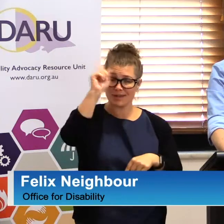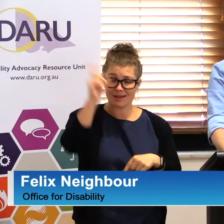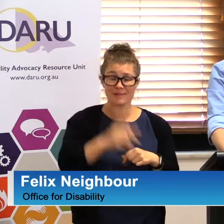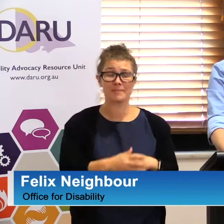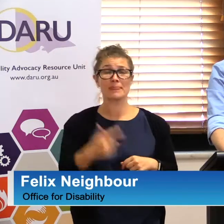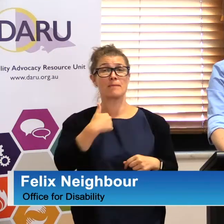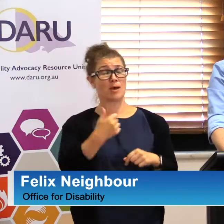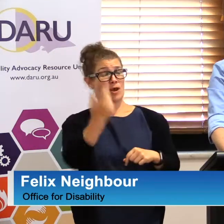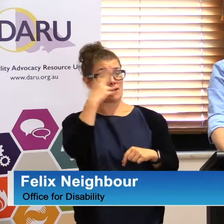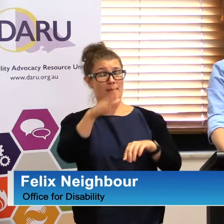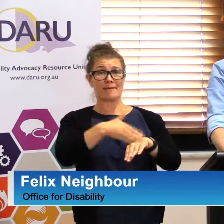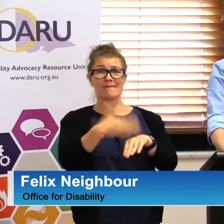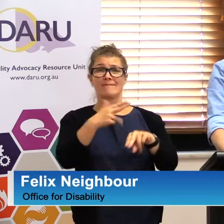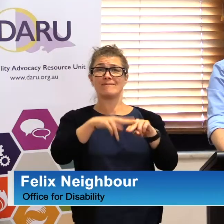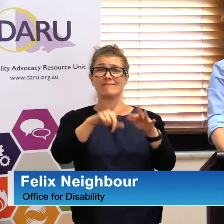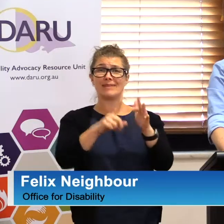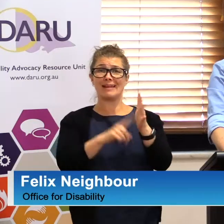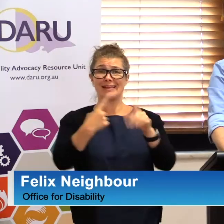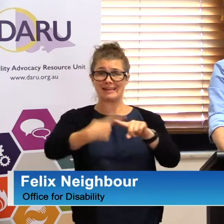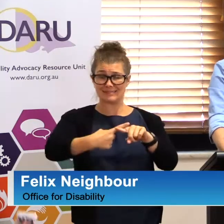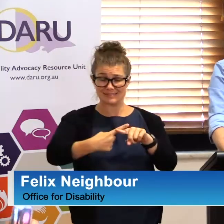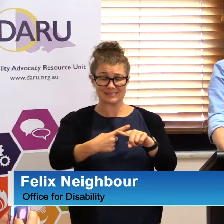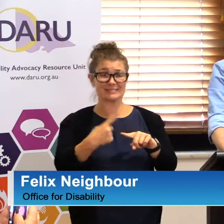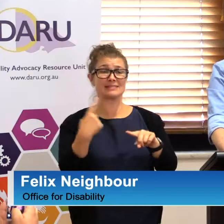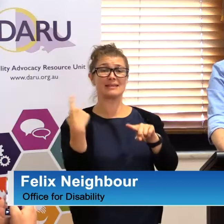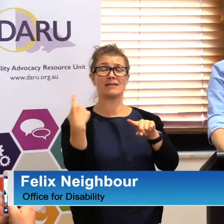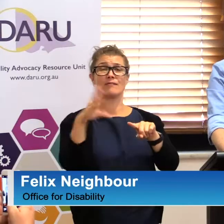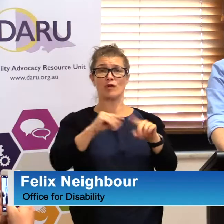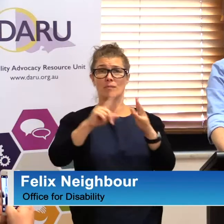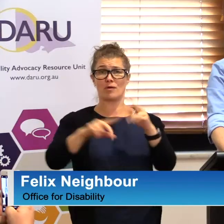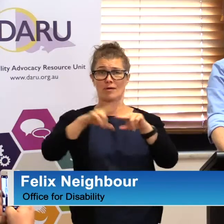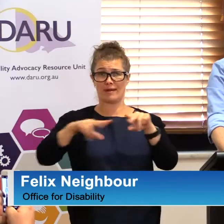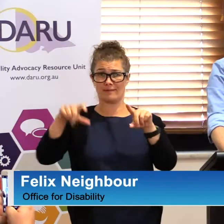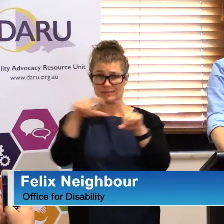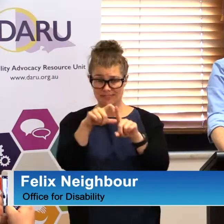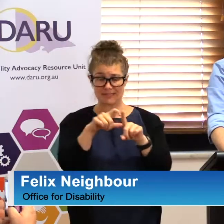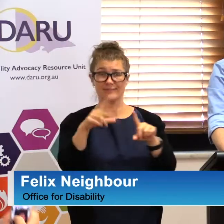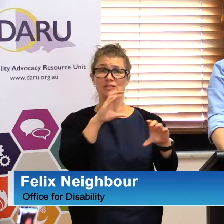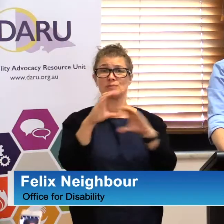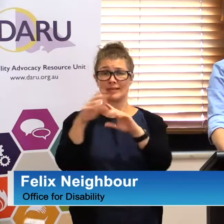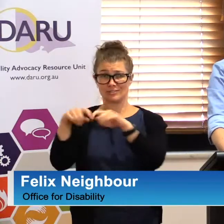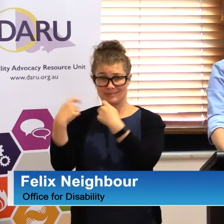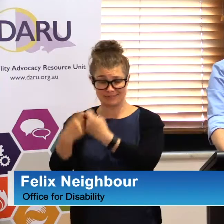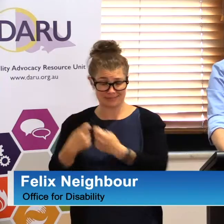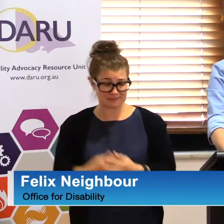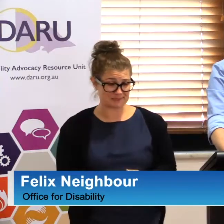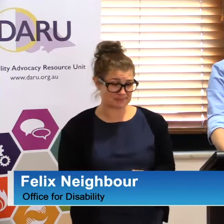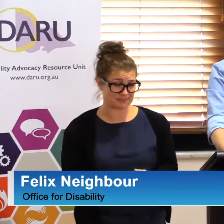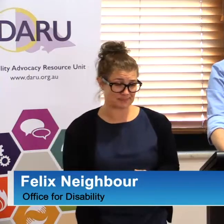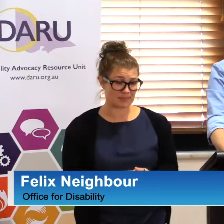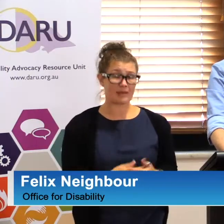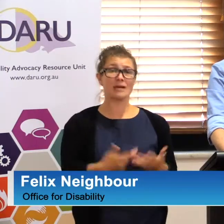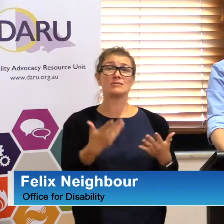in the Office for Disability, and thanks for the opportunity to come and talk today. For those who don't know about the